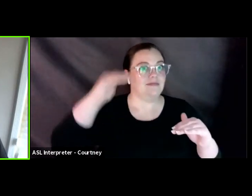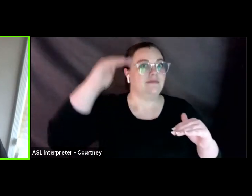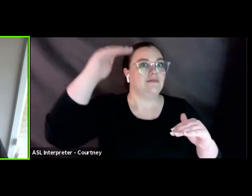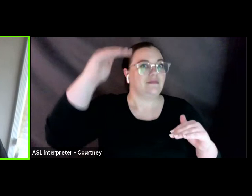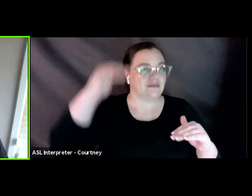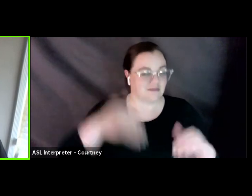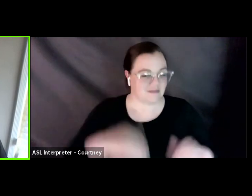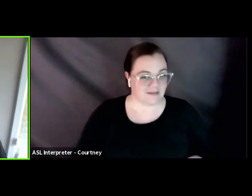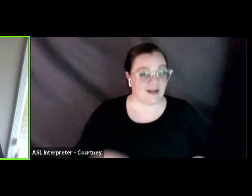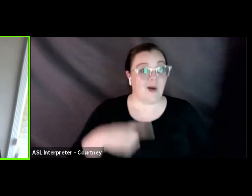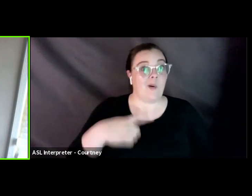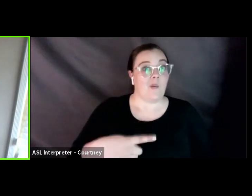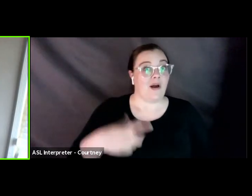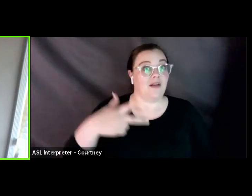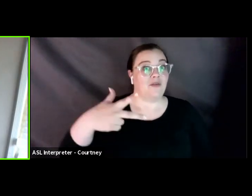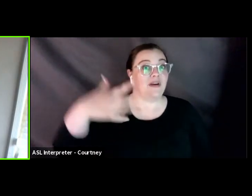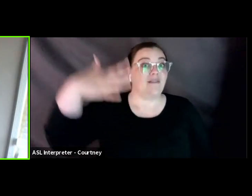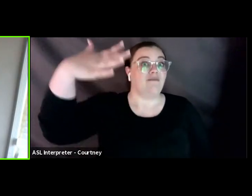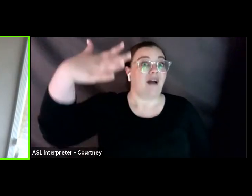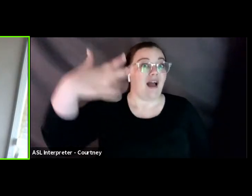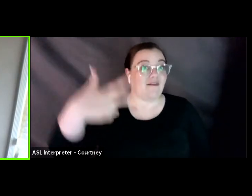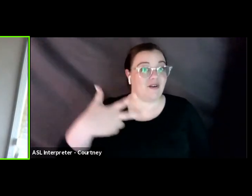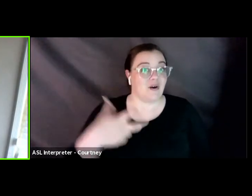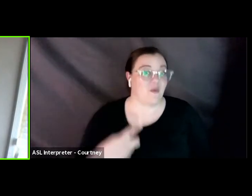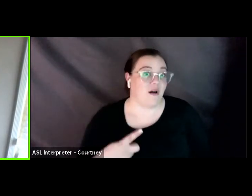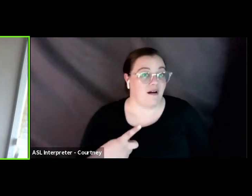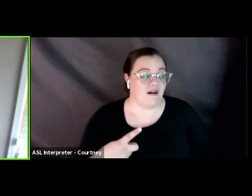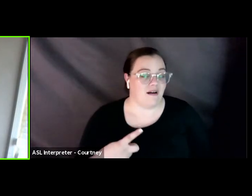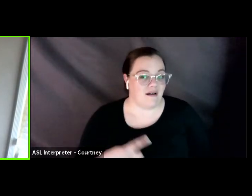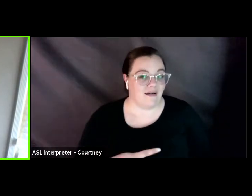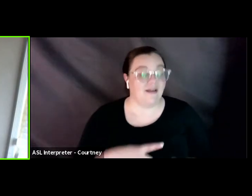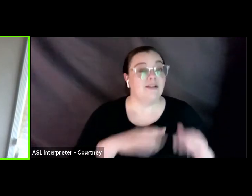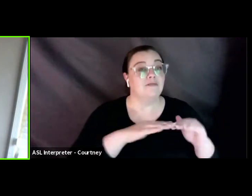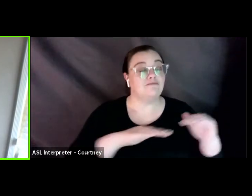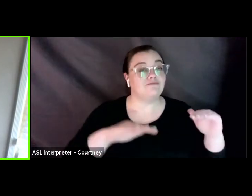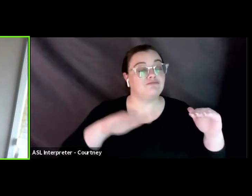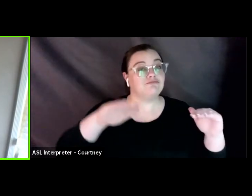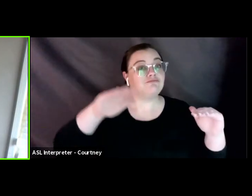3, 1 onto it. So again, it's.